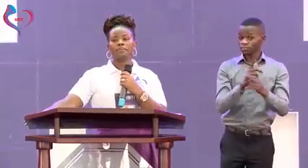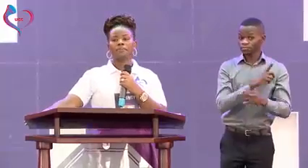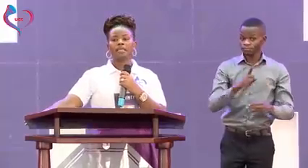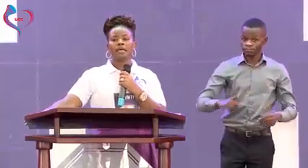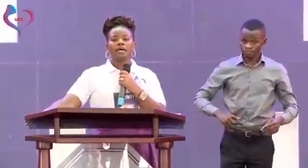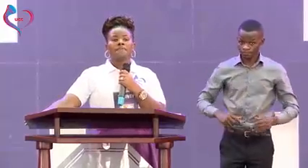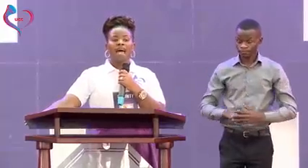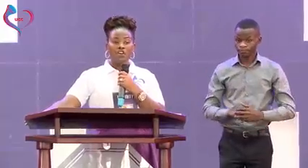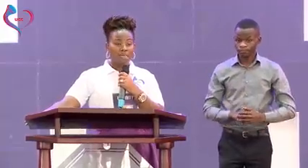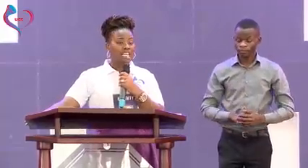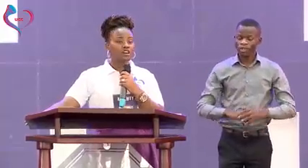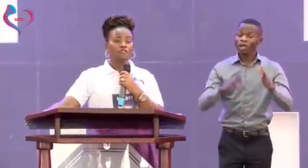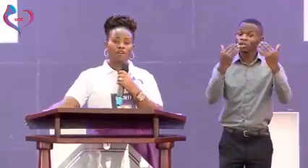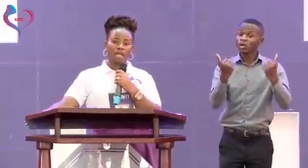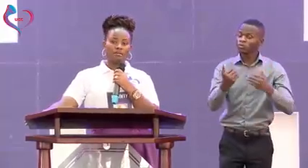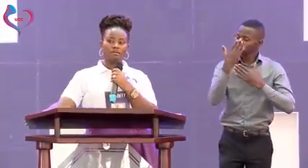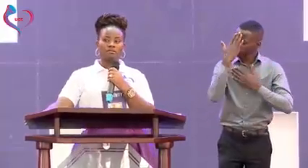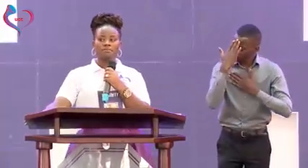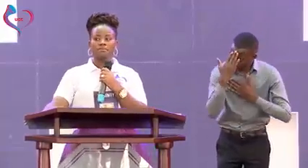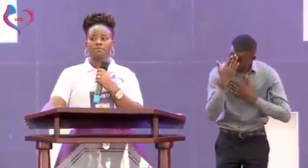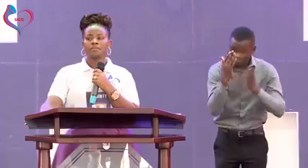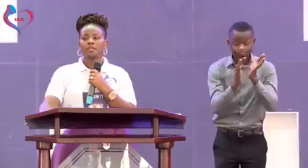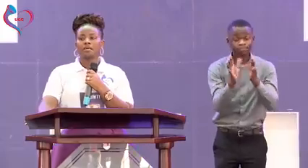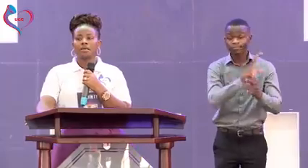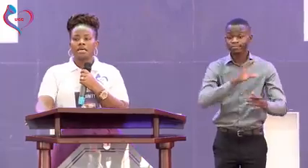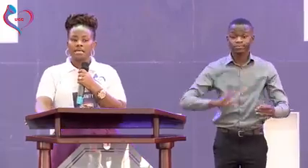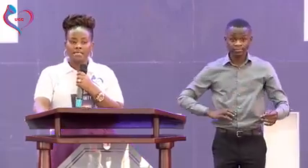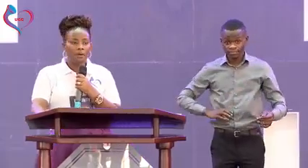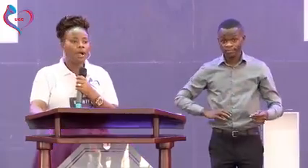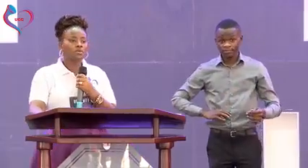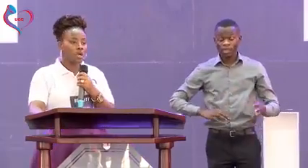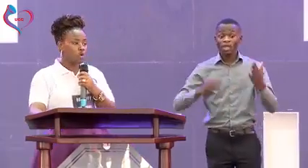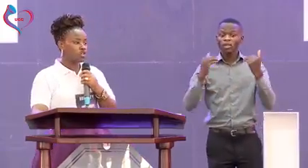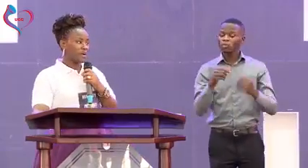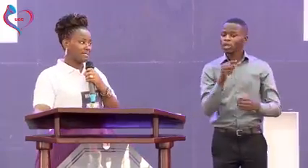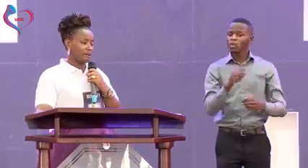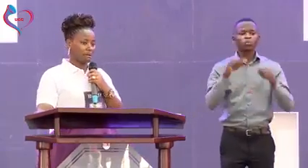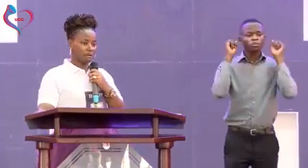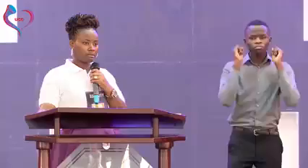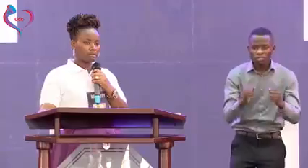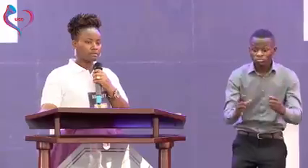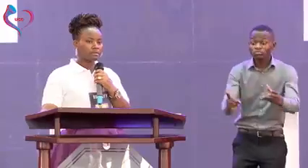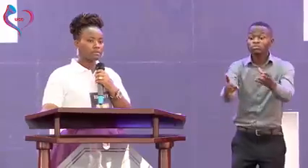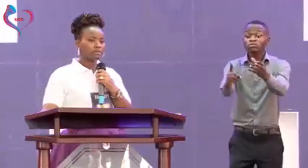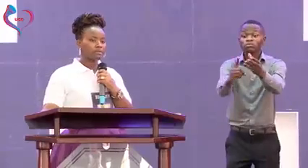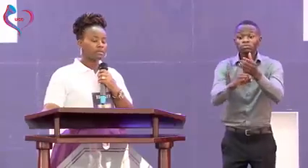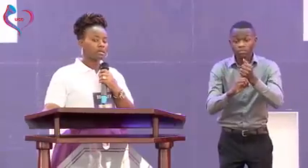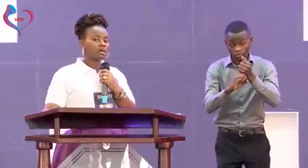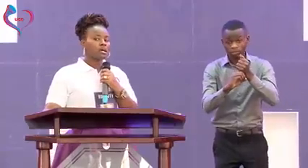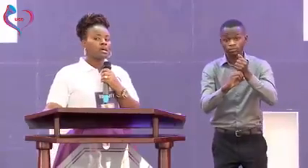Lord. The humility of Christ is the one we ought to partake.